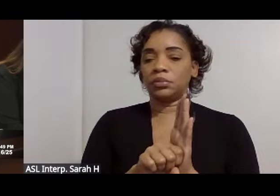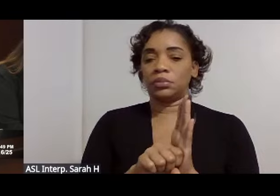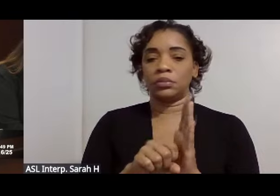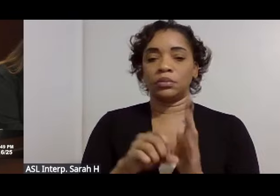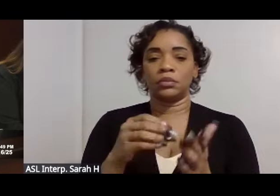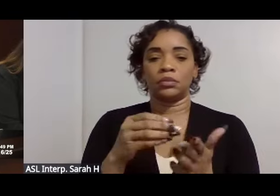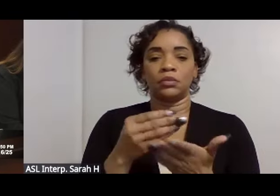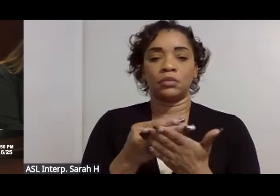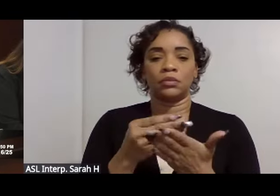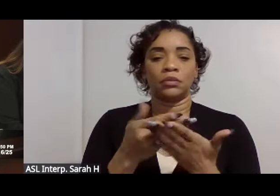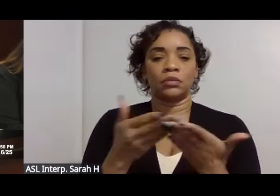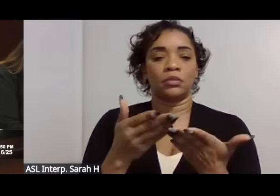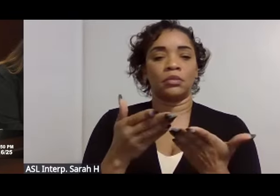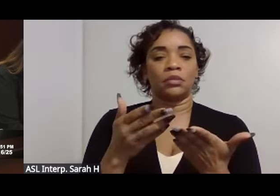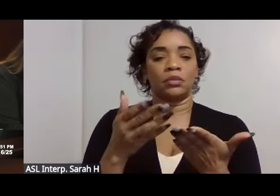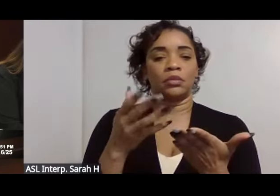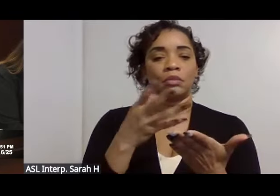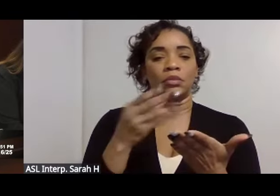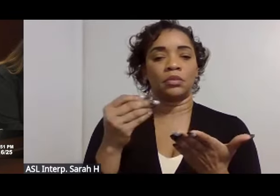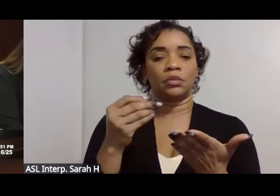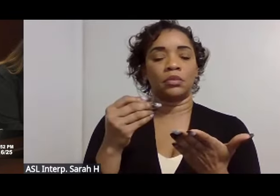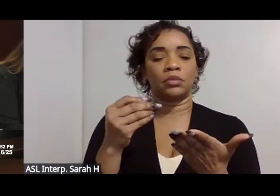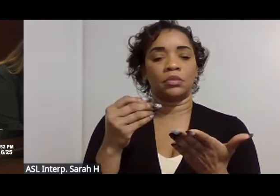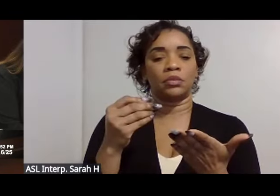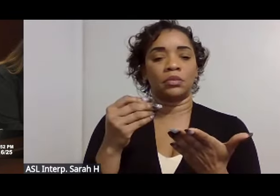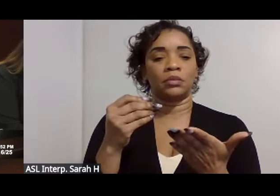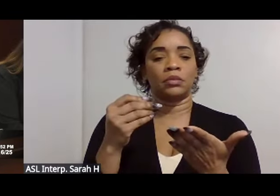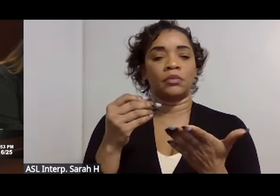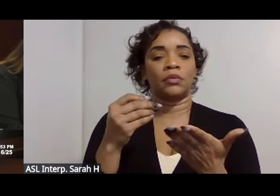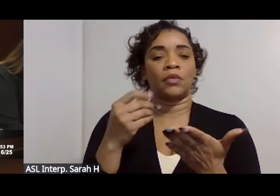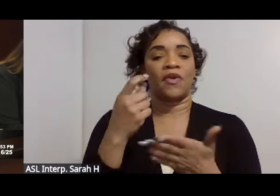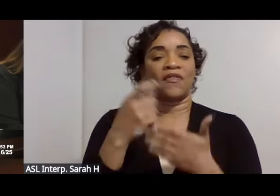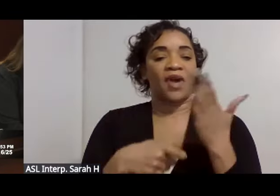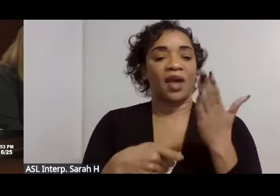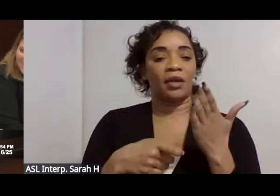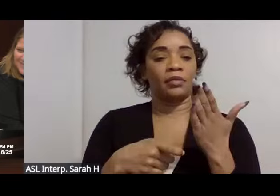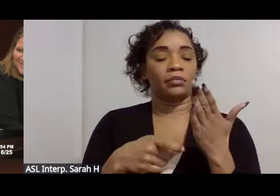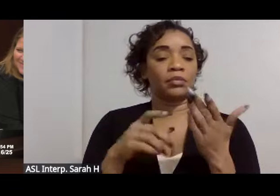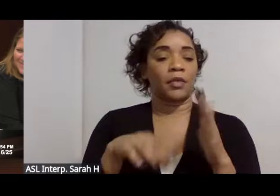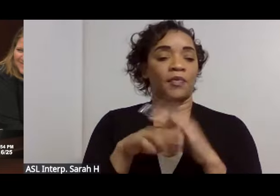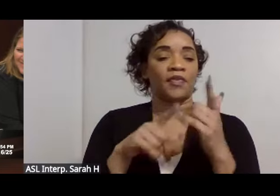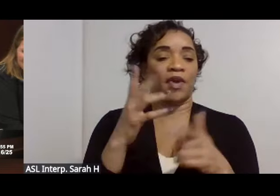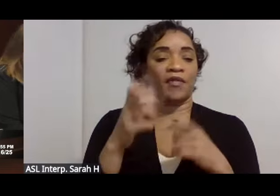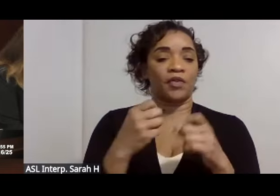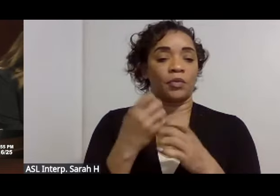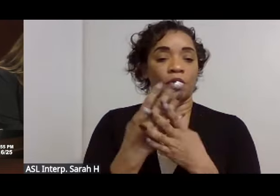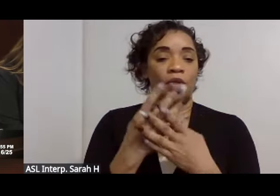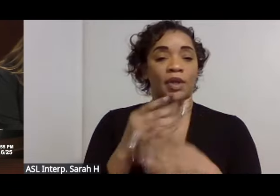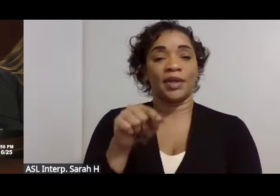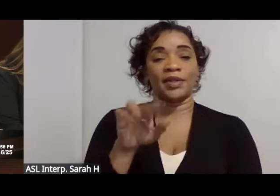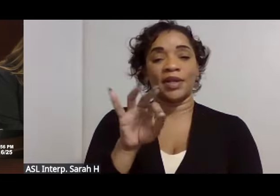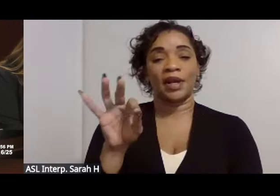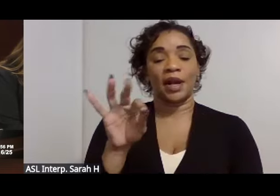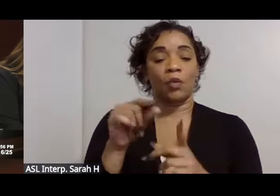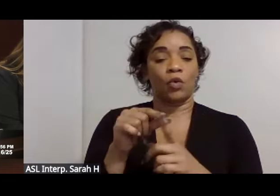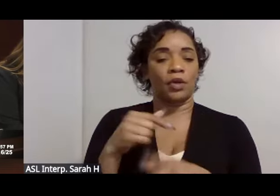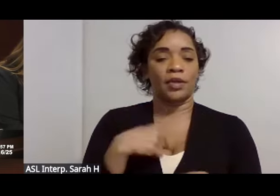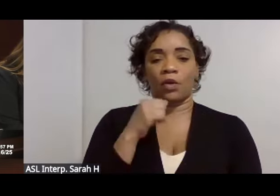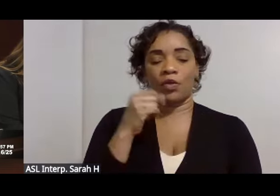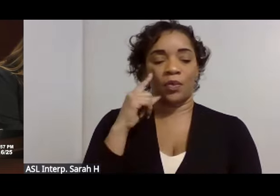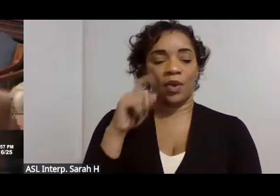5 years imprisonment. And it's 99 words. I don't think I need to get into the why. I think that's been covered pretty good. Do we